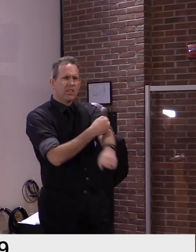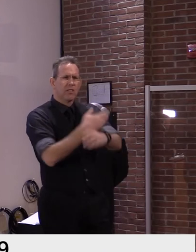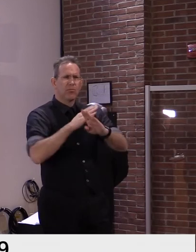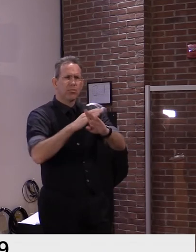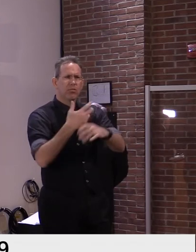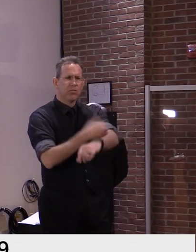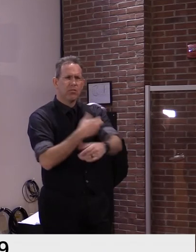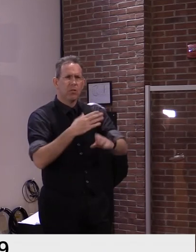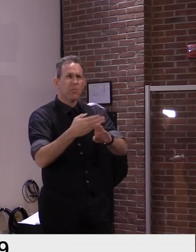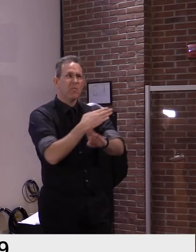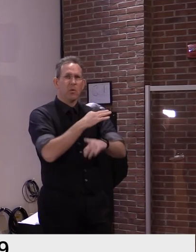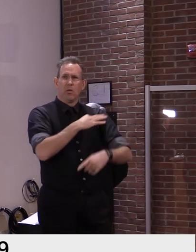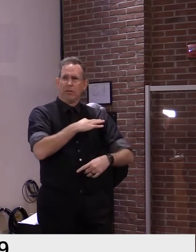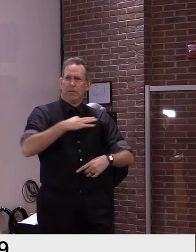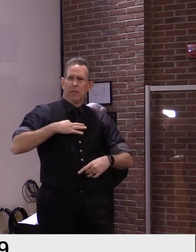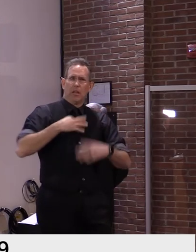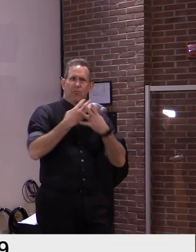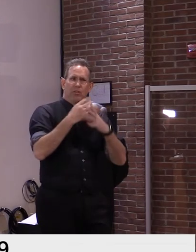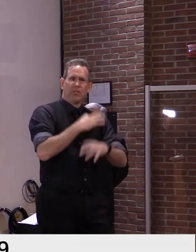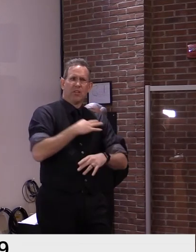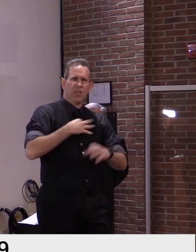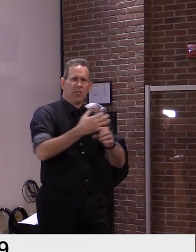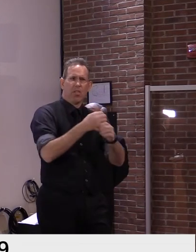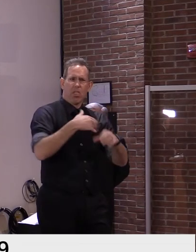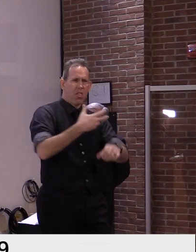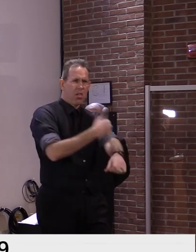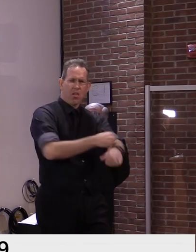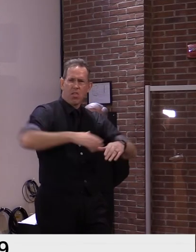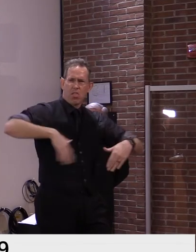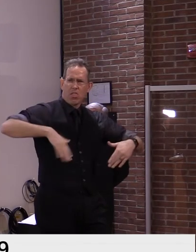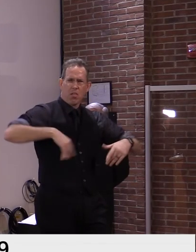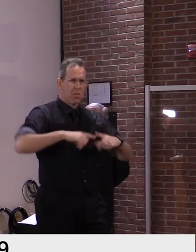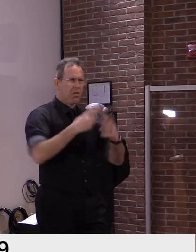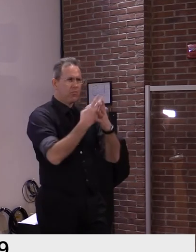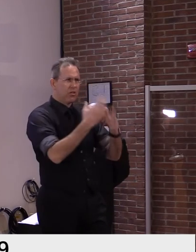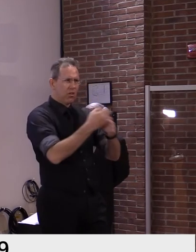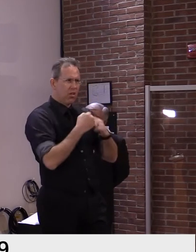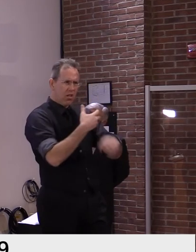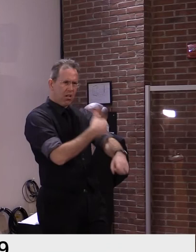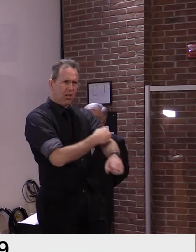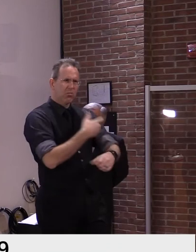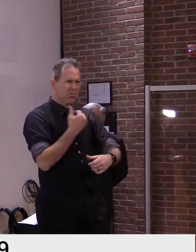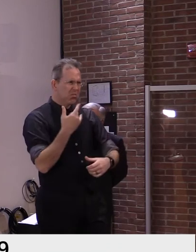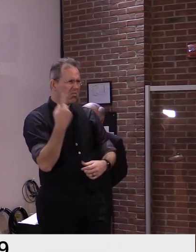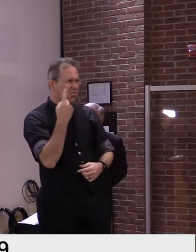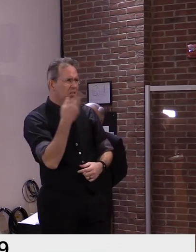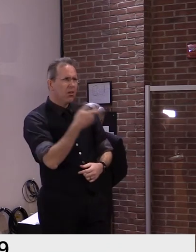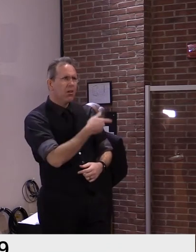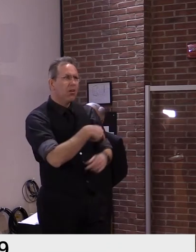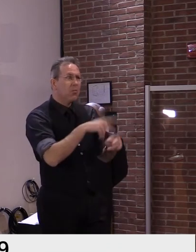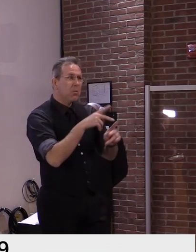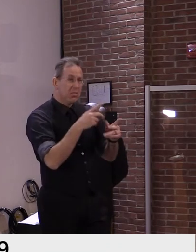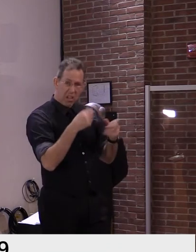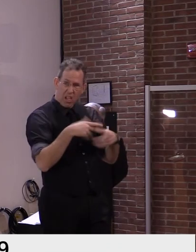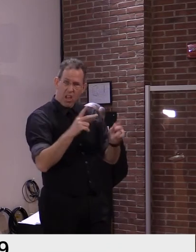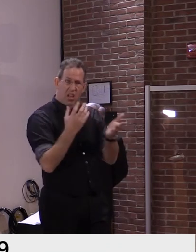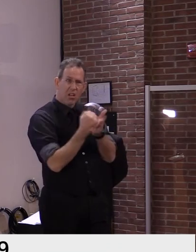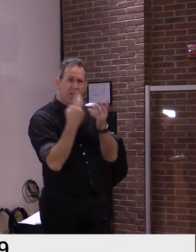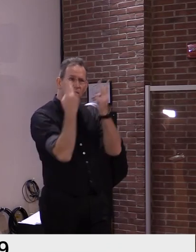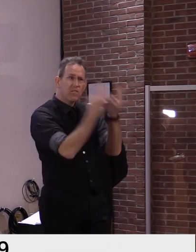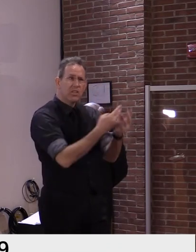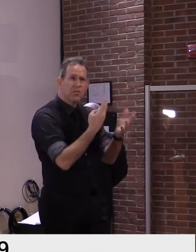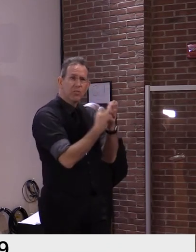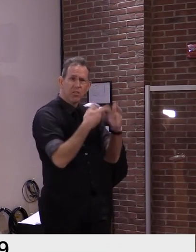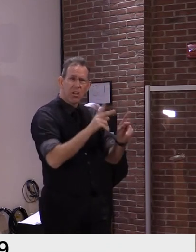prison ministries and Alcoholics Anonymous to visit in person? Yeah, I think the confusion lies in, we've used the